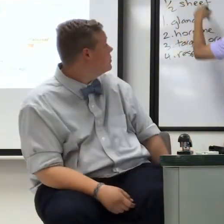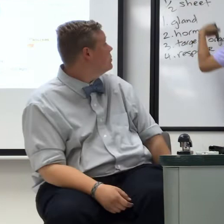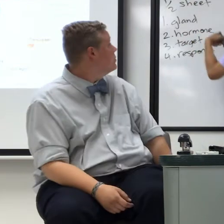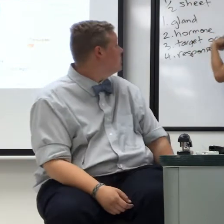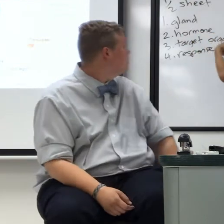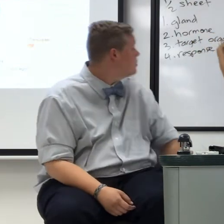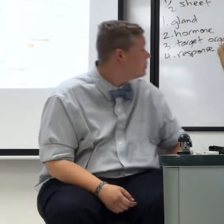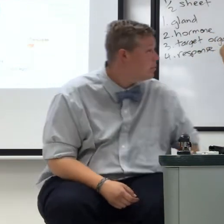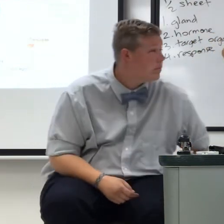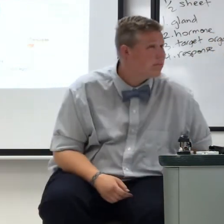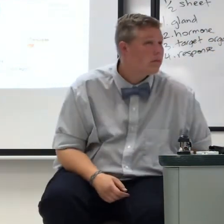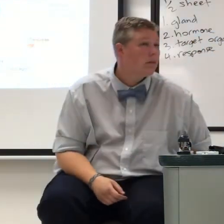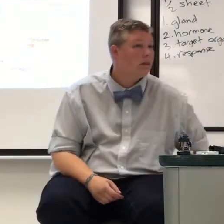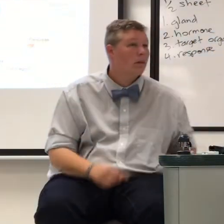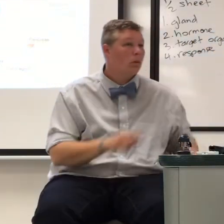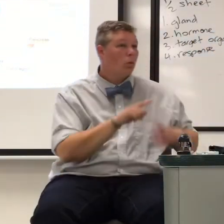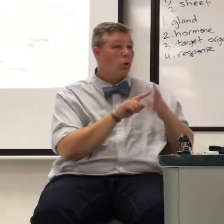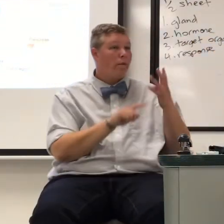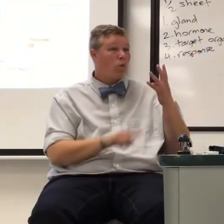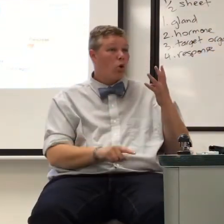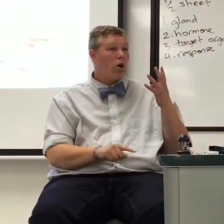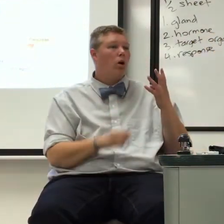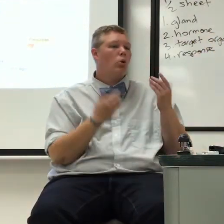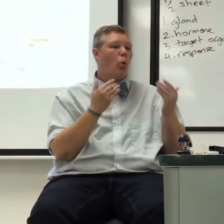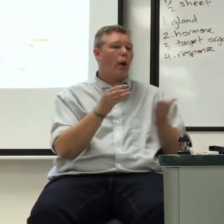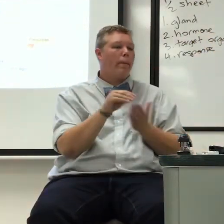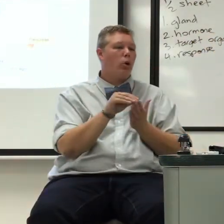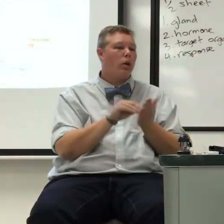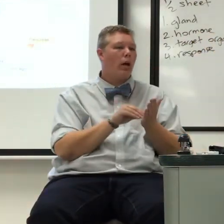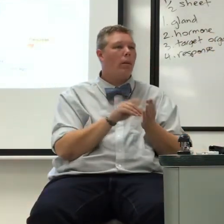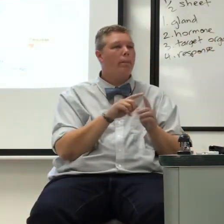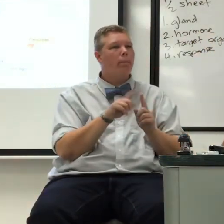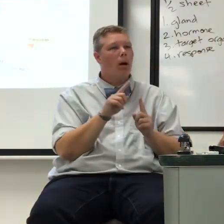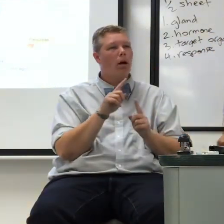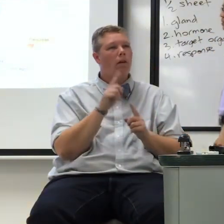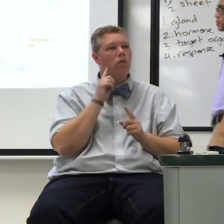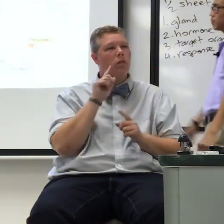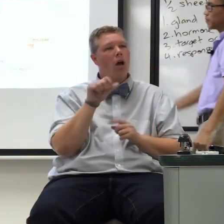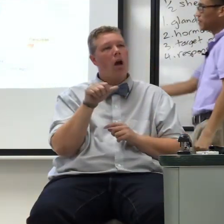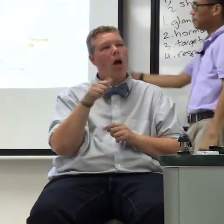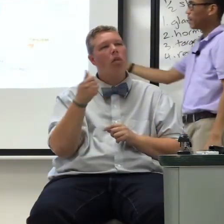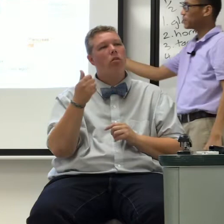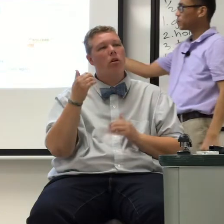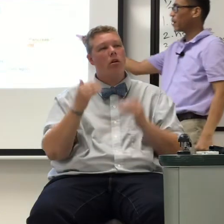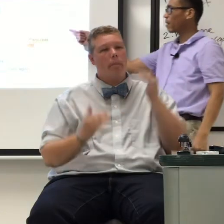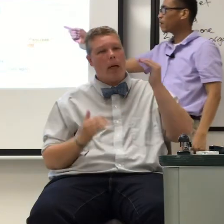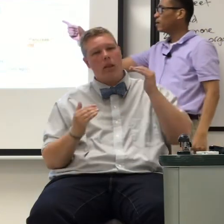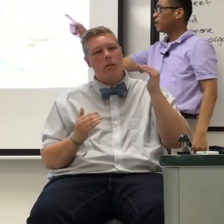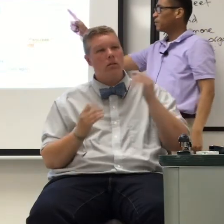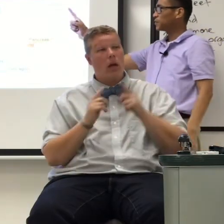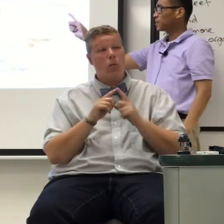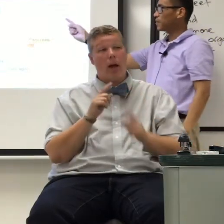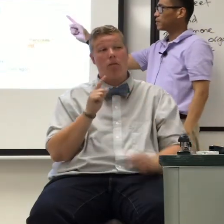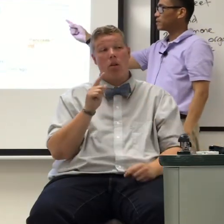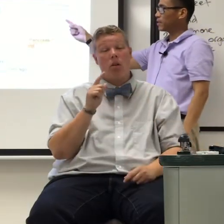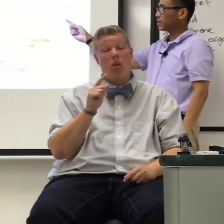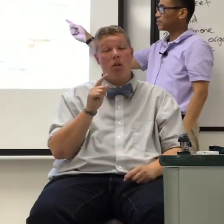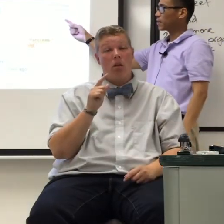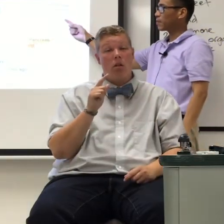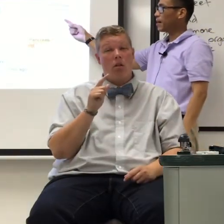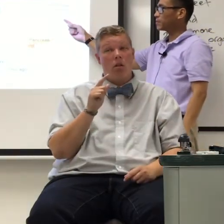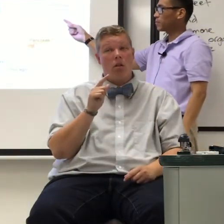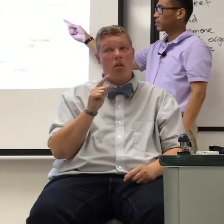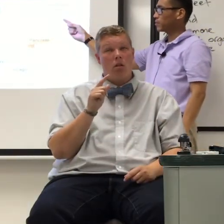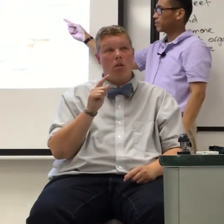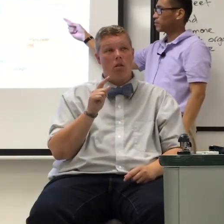see this 1, 2, 3, 4? Do that on your half sheet, but do it for the other imbalance. Do it for the imbalance where the stimulus in is